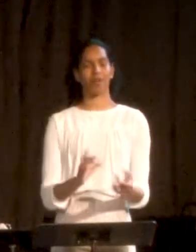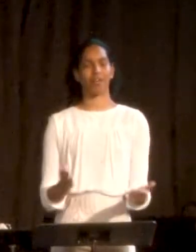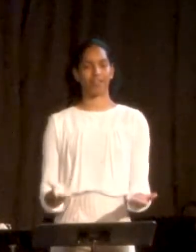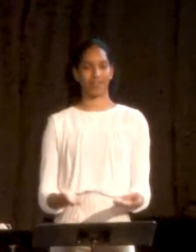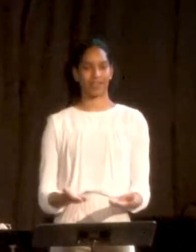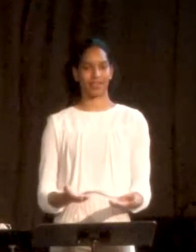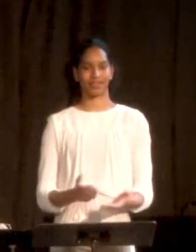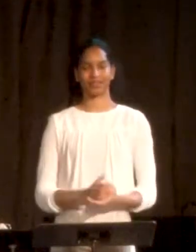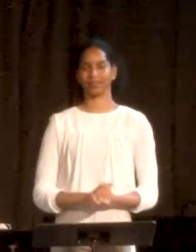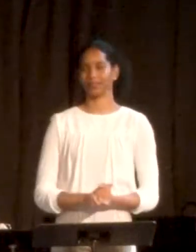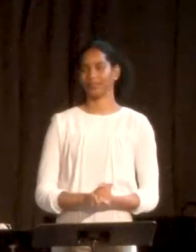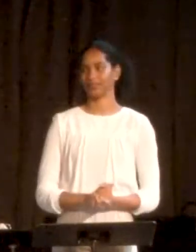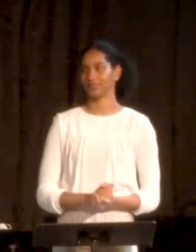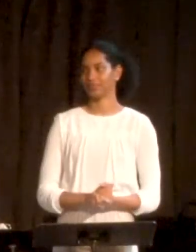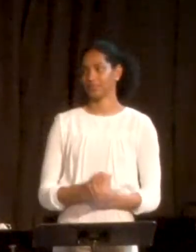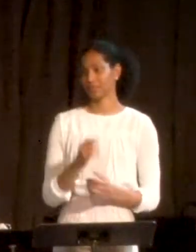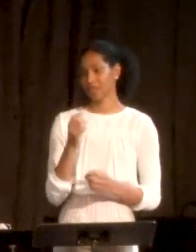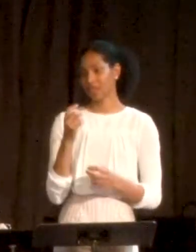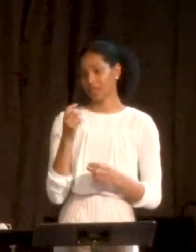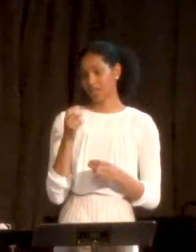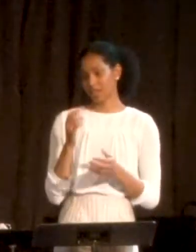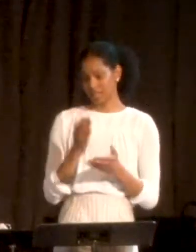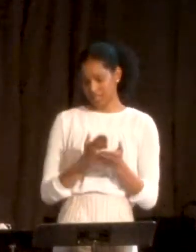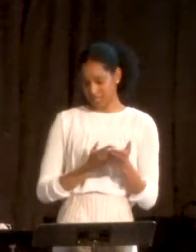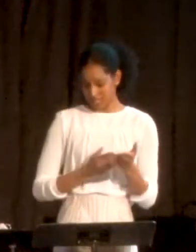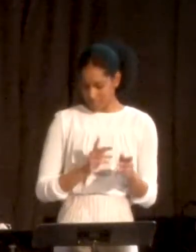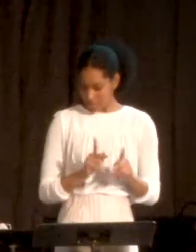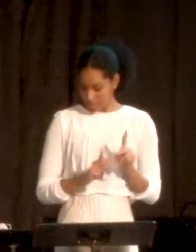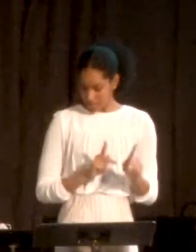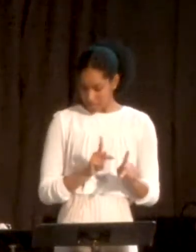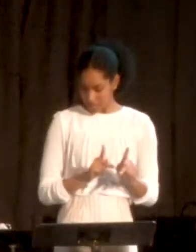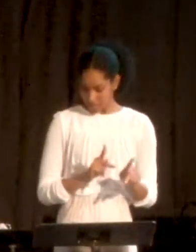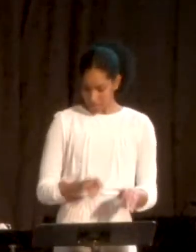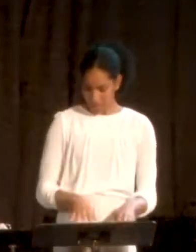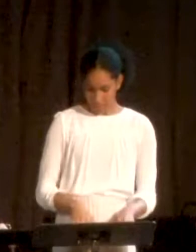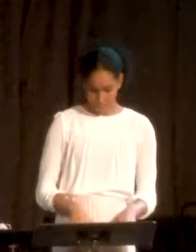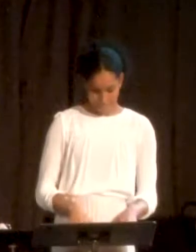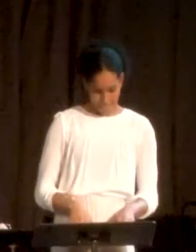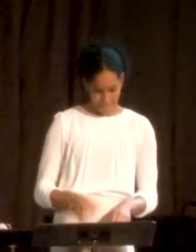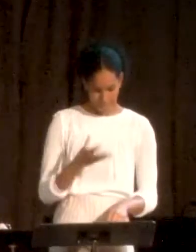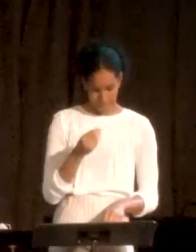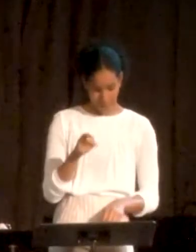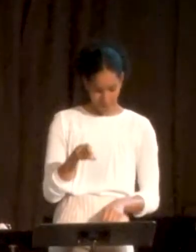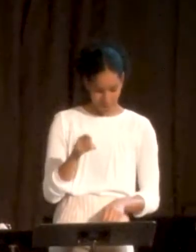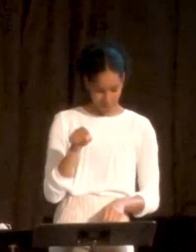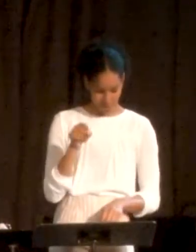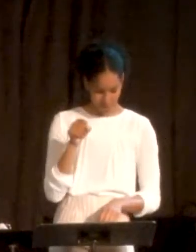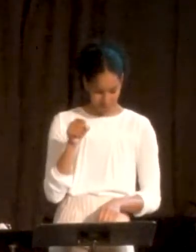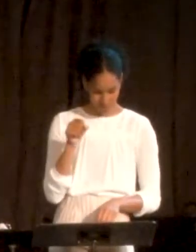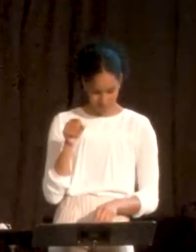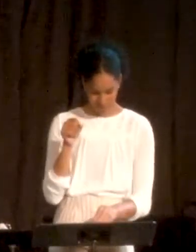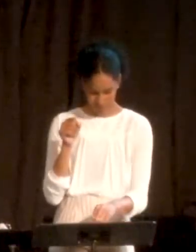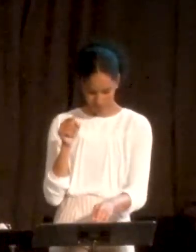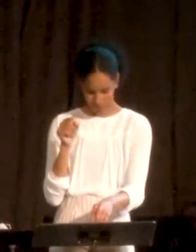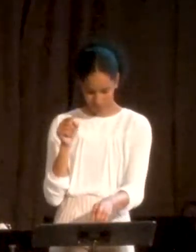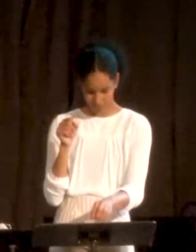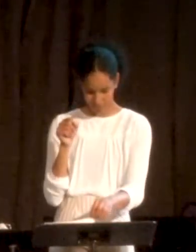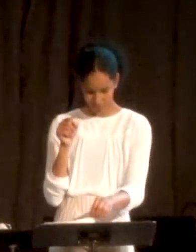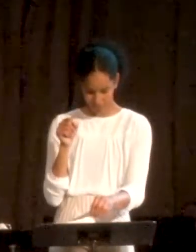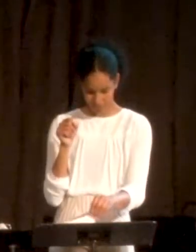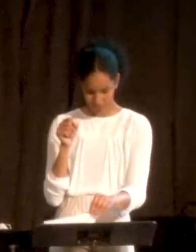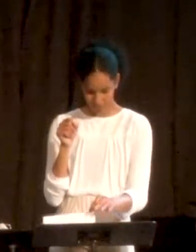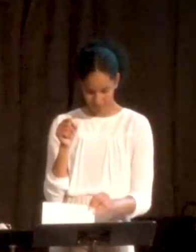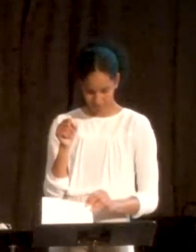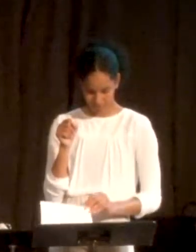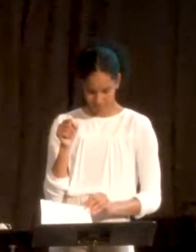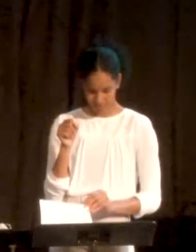You see, when people attend a church, and you'll hear this from me often, when people attend